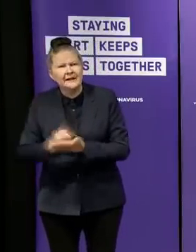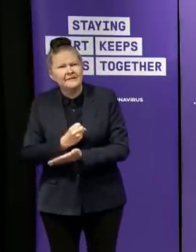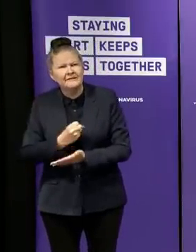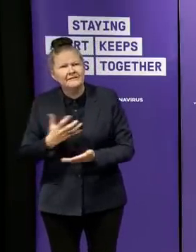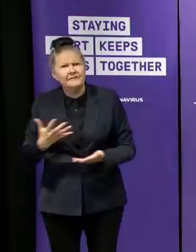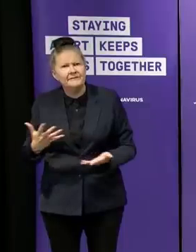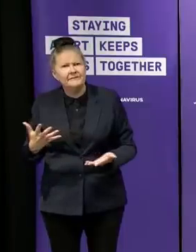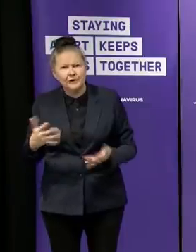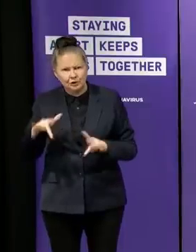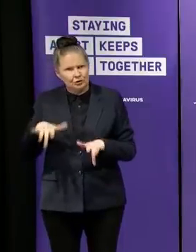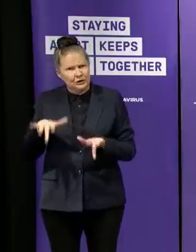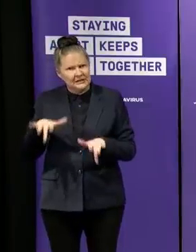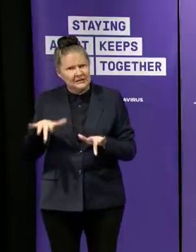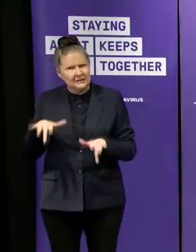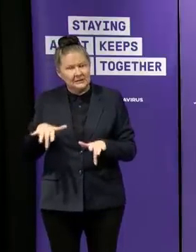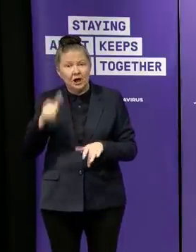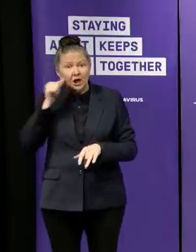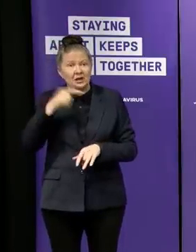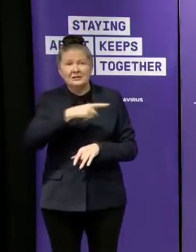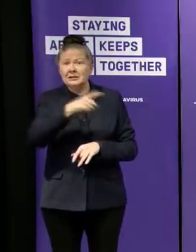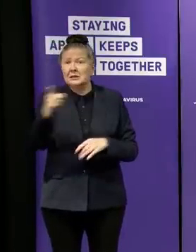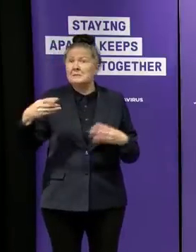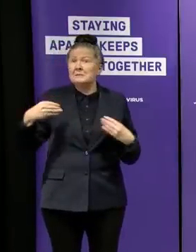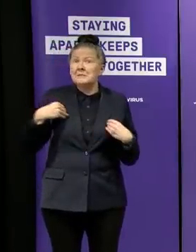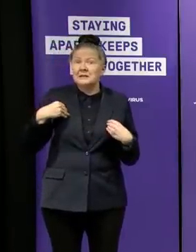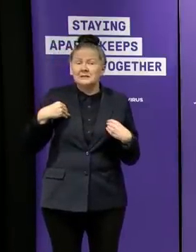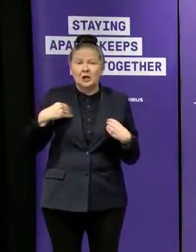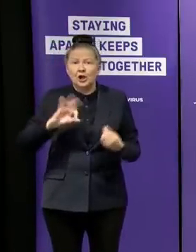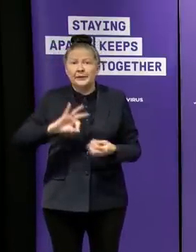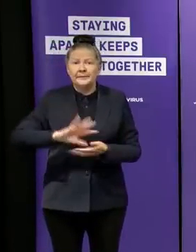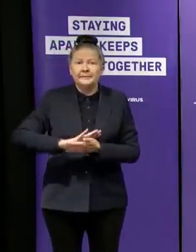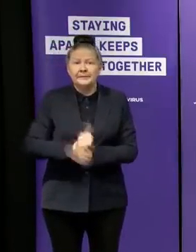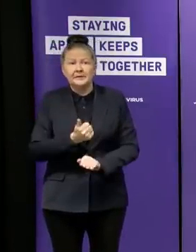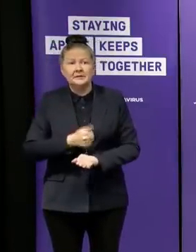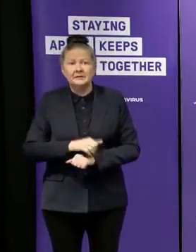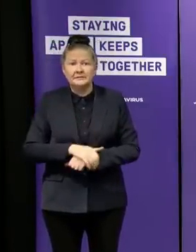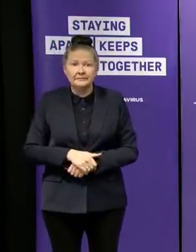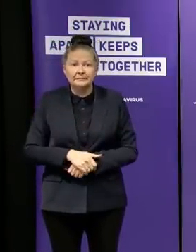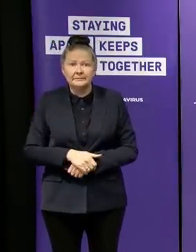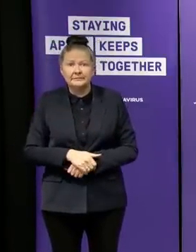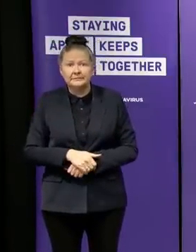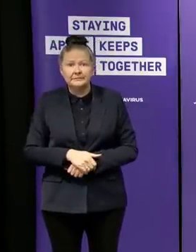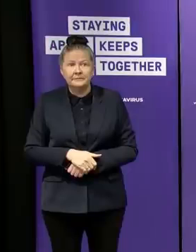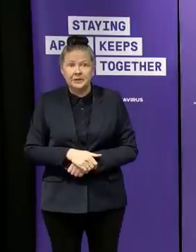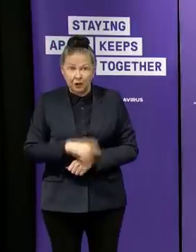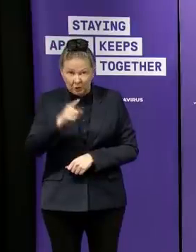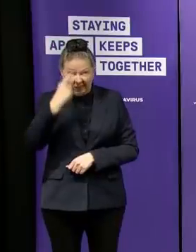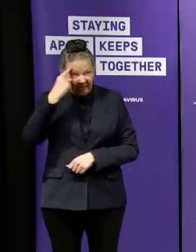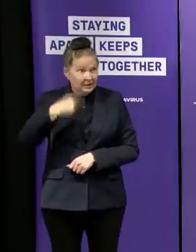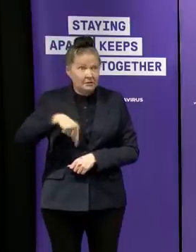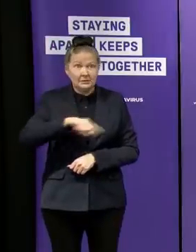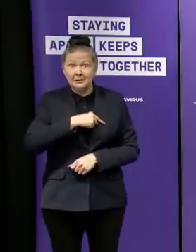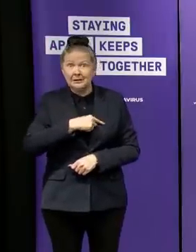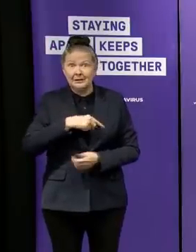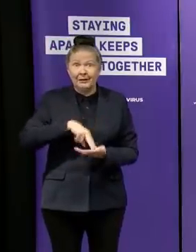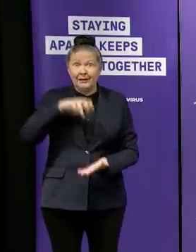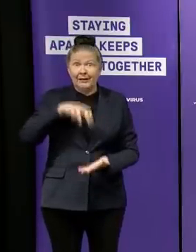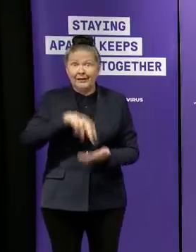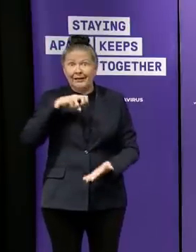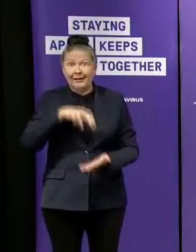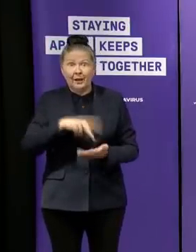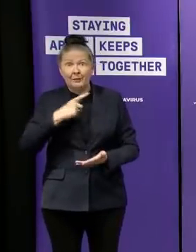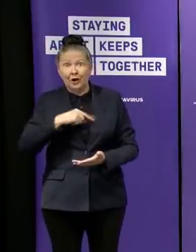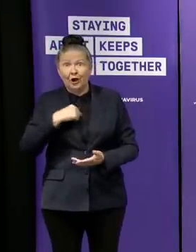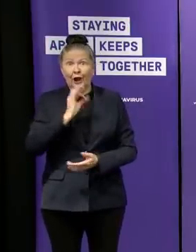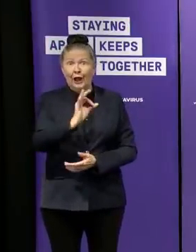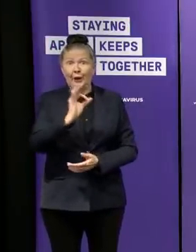who is not pleased, well, these are not, no one's enjoying this. It's not like we have made a decision